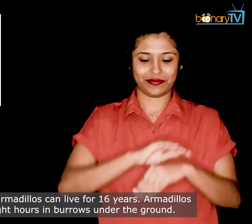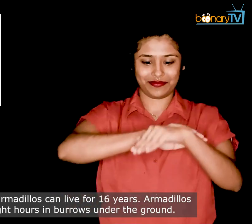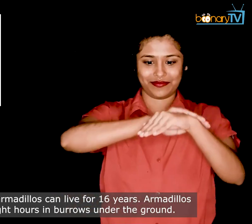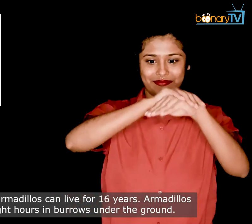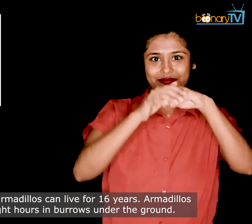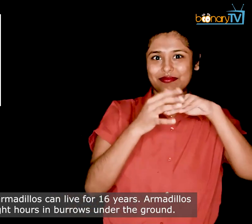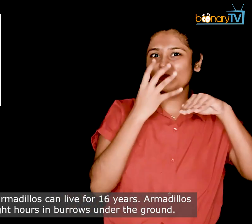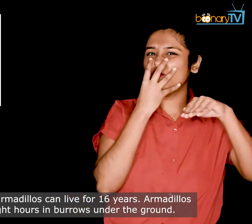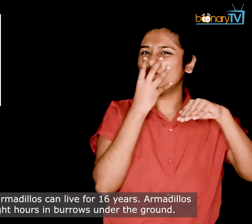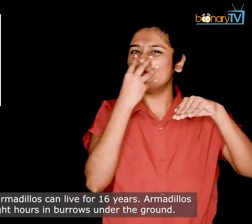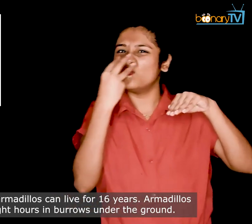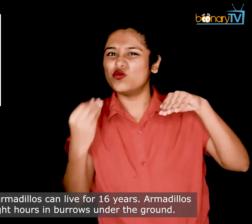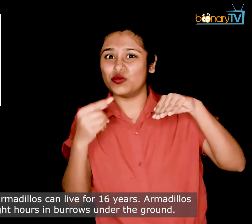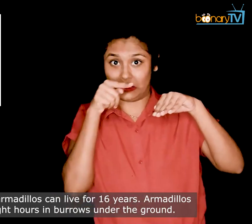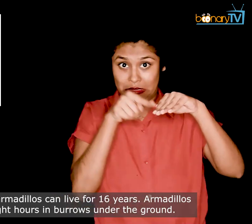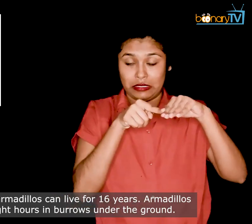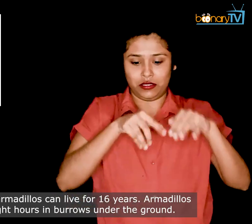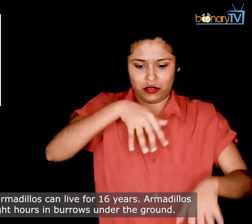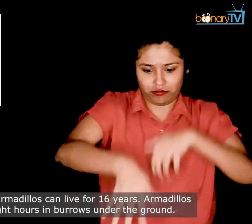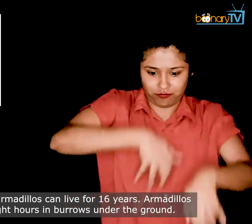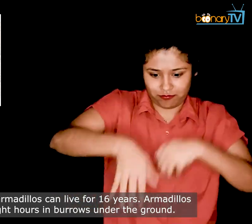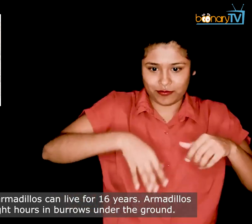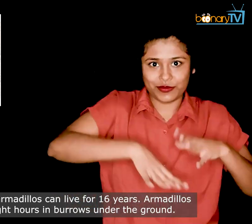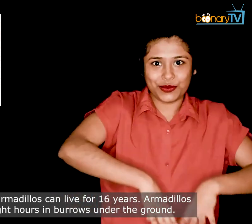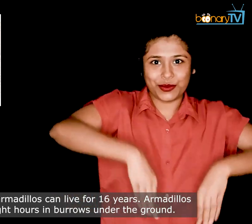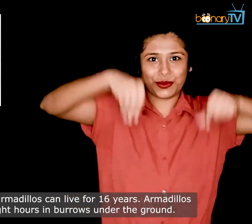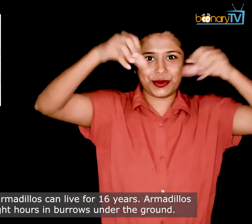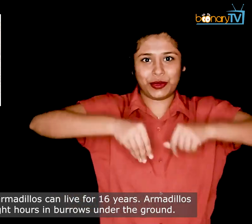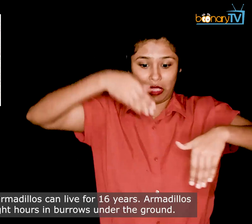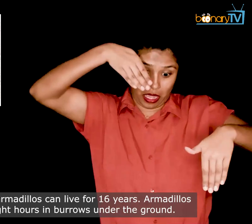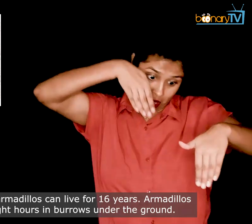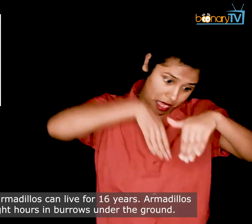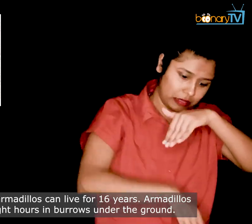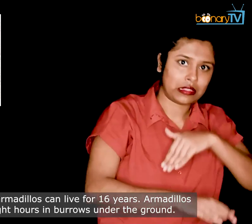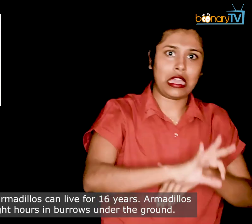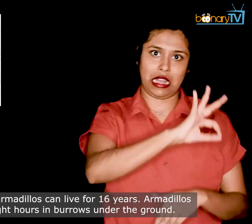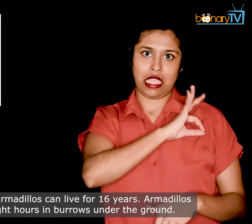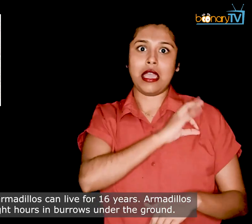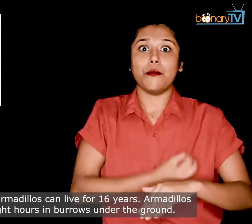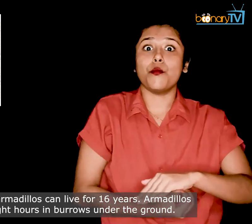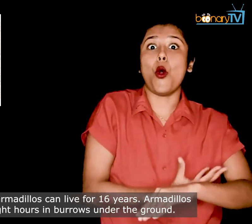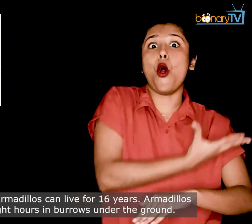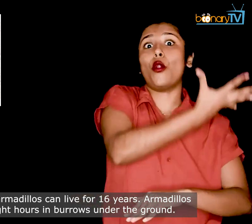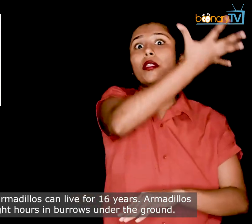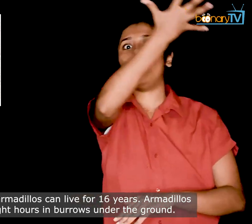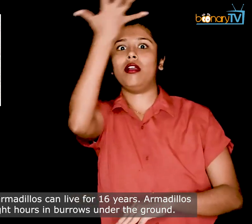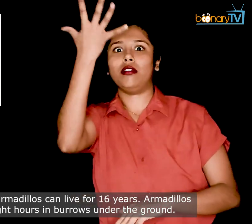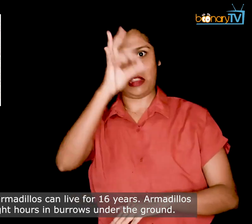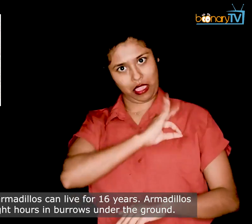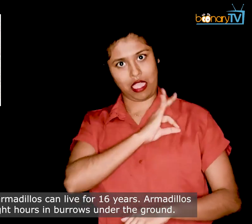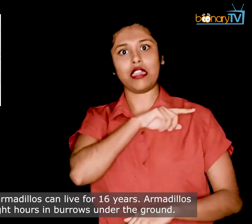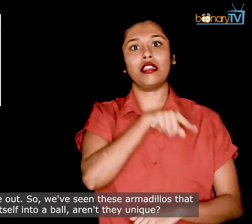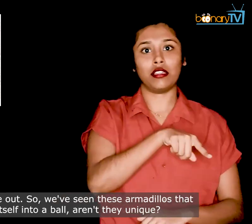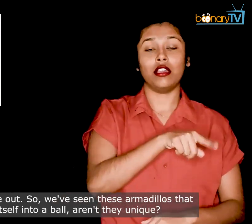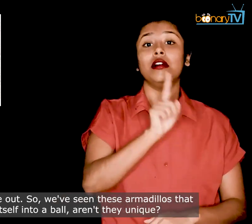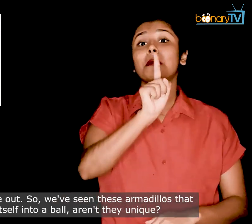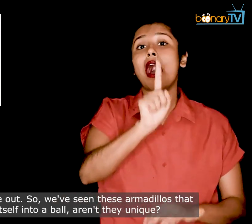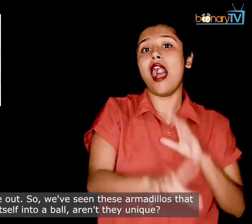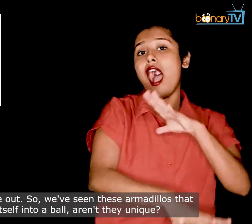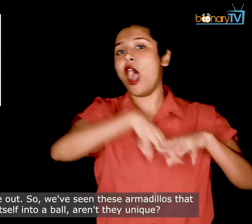Armadillos spend the daylight hours in burrows under the ground. They don't like to